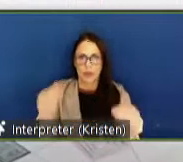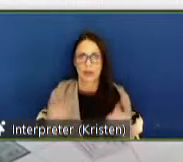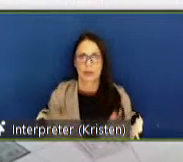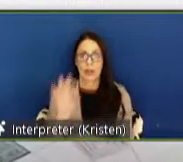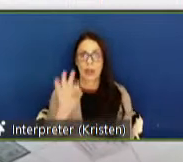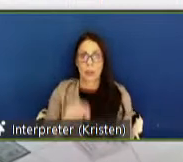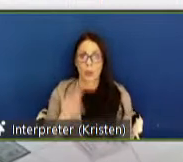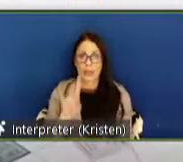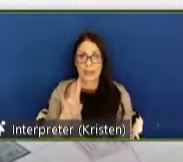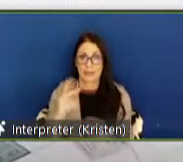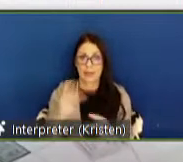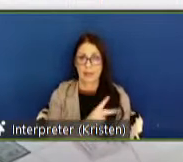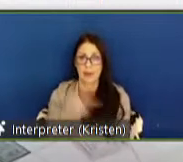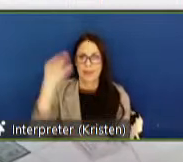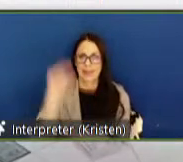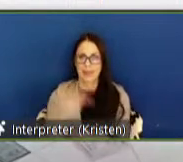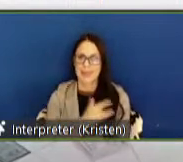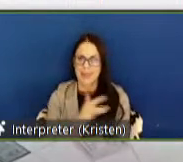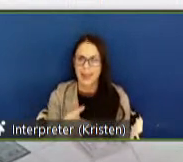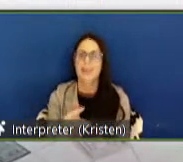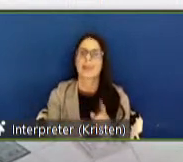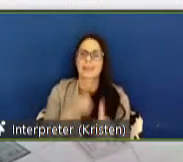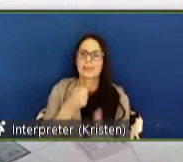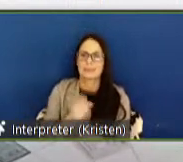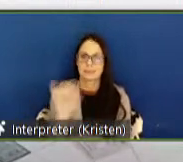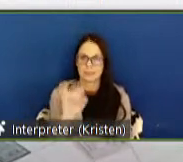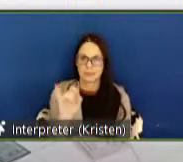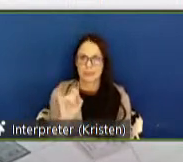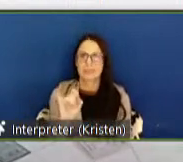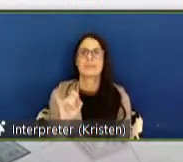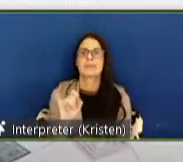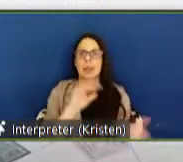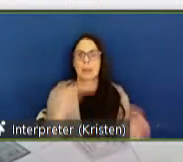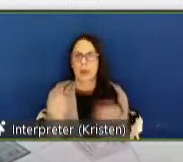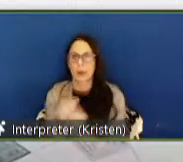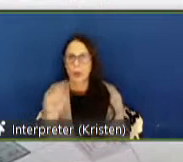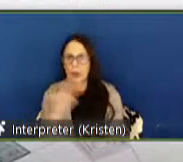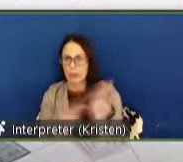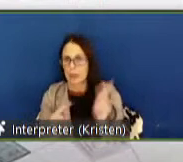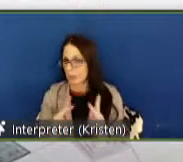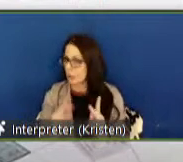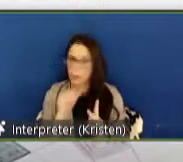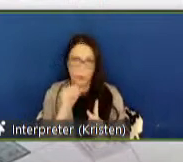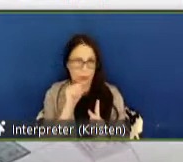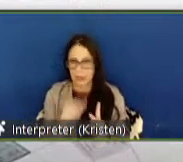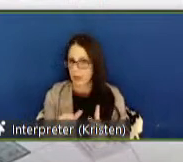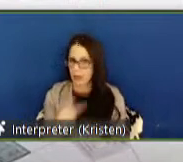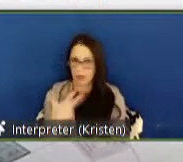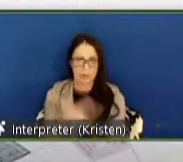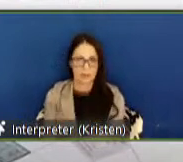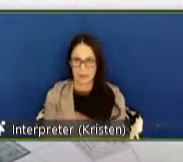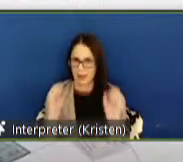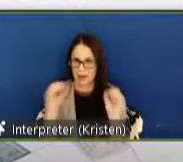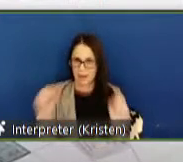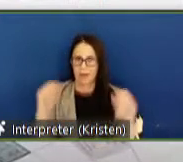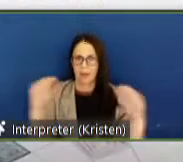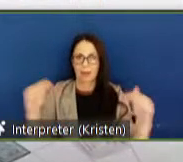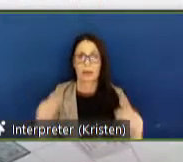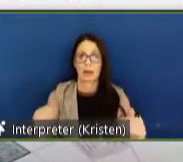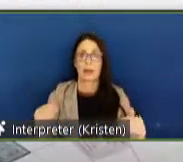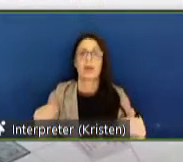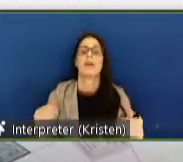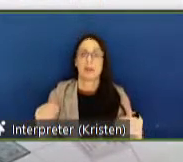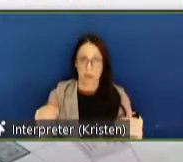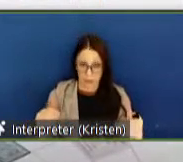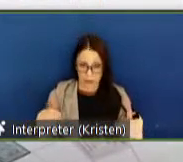likely to get infected than those who haven't been vaccinated at all. And they are